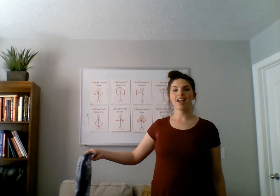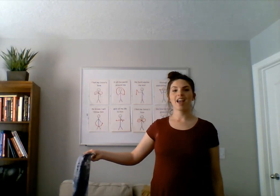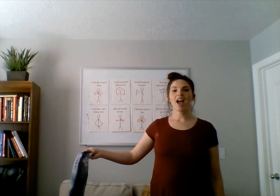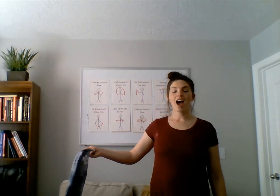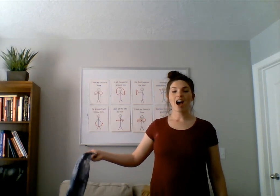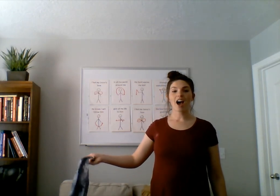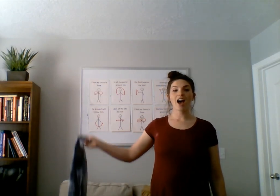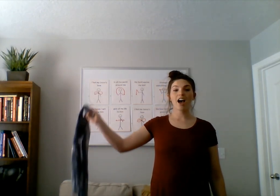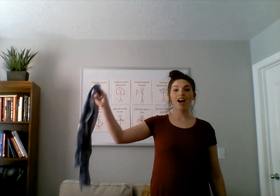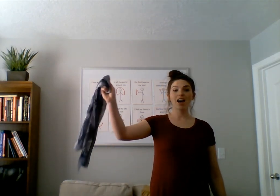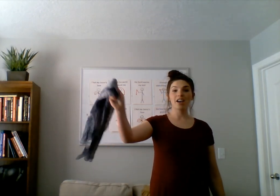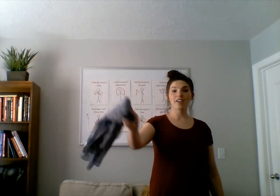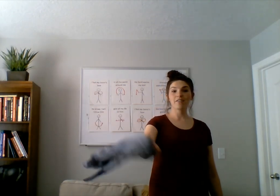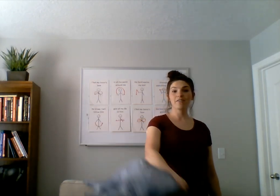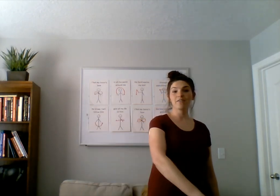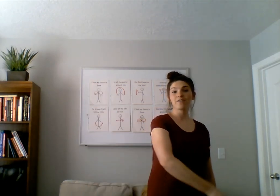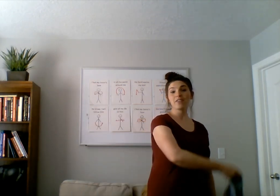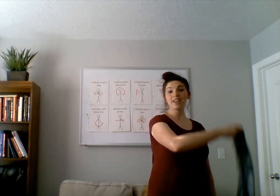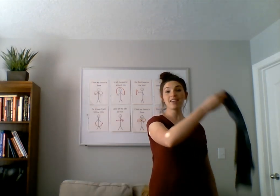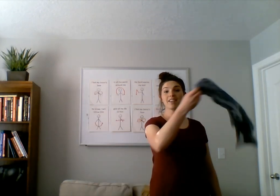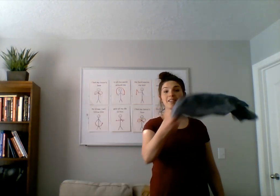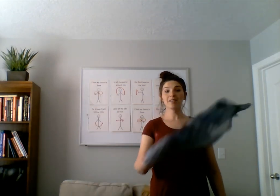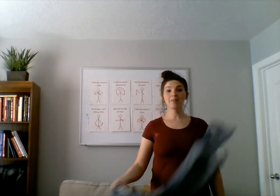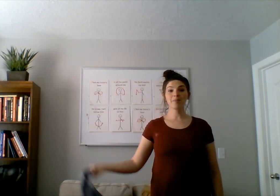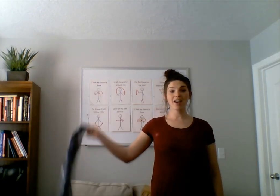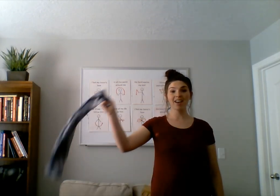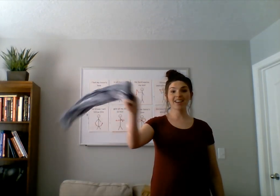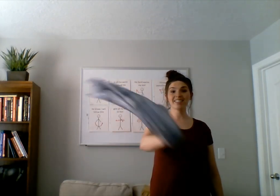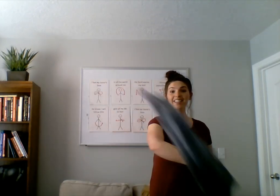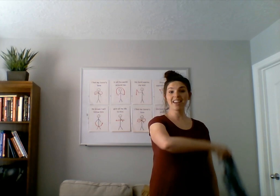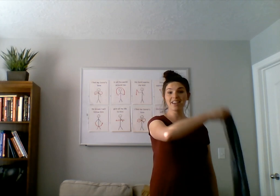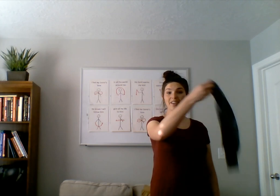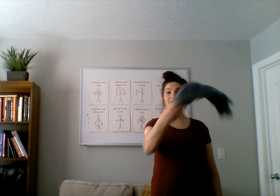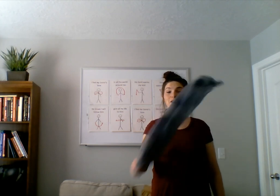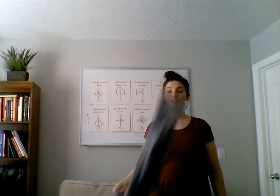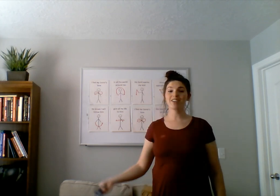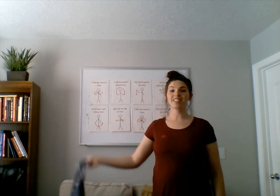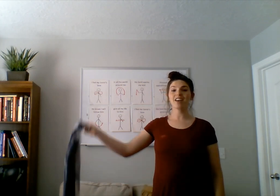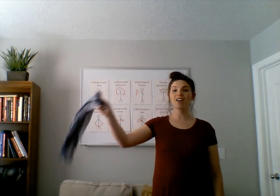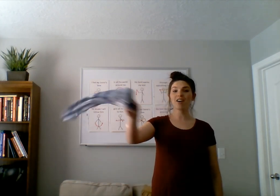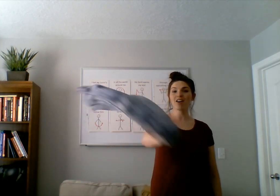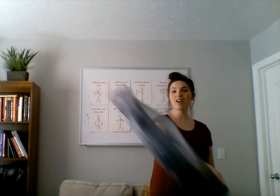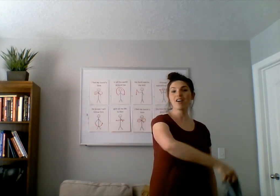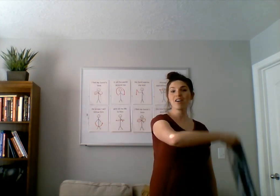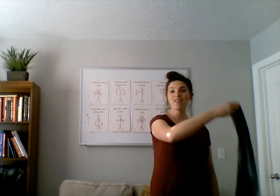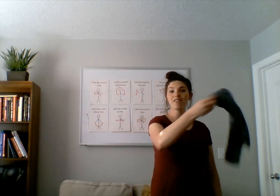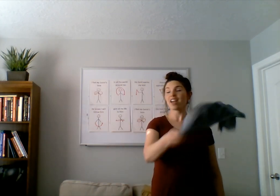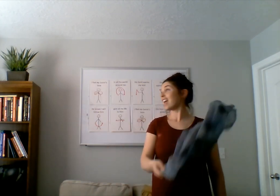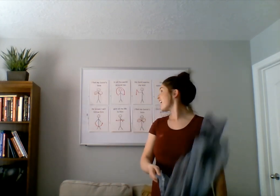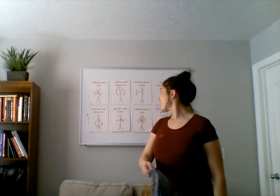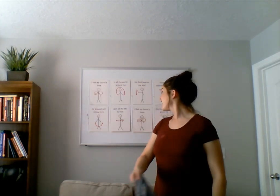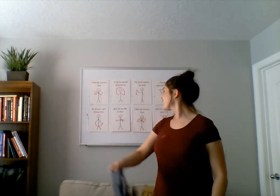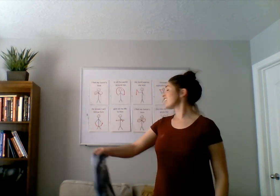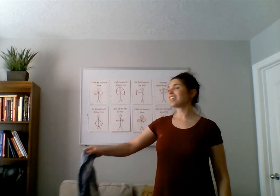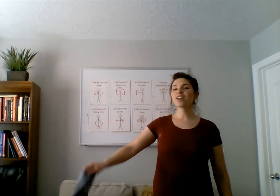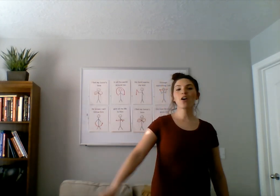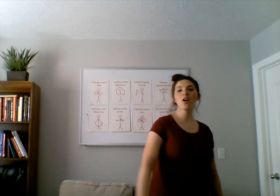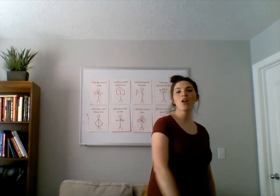I feel my Savior's blood in all